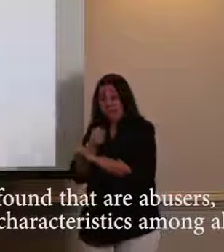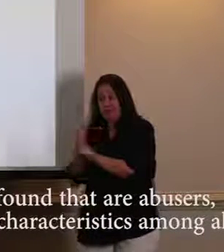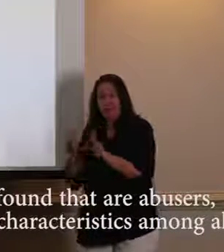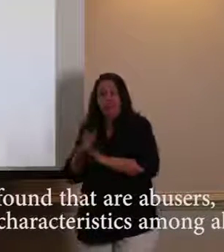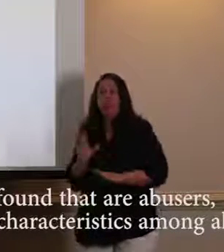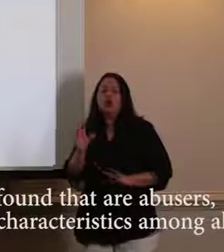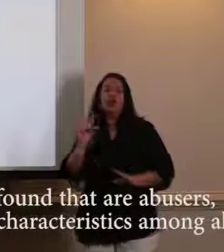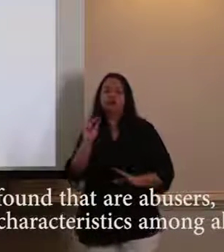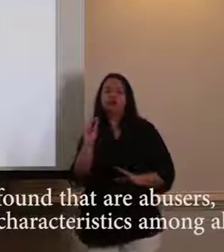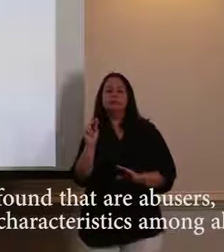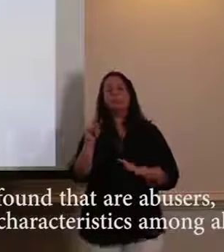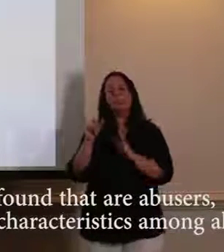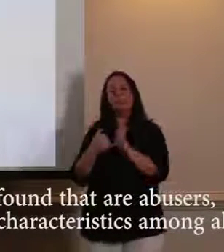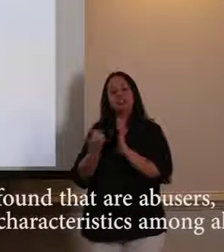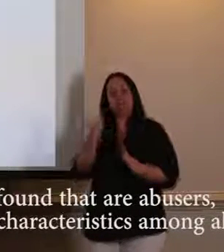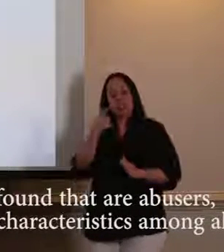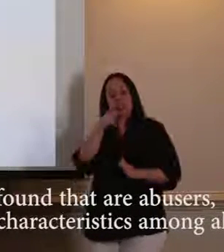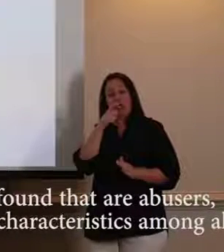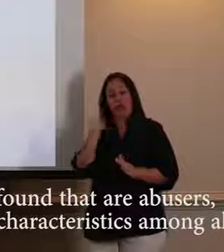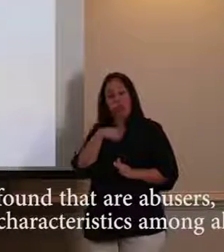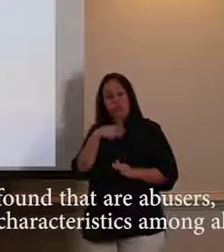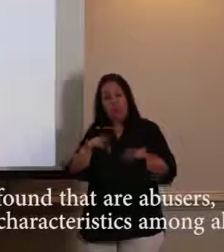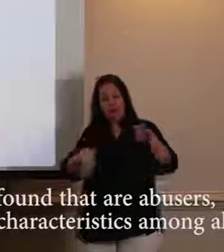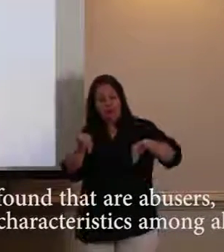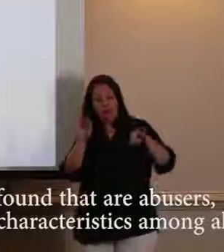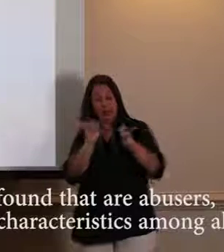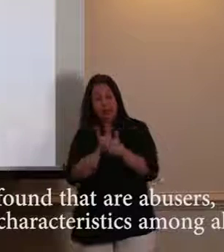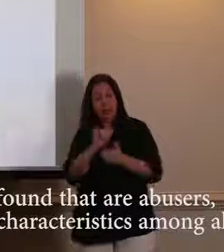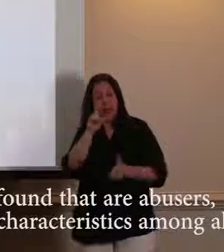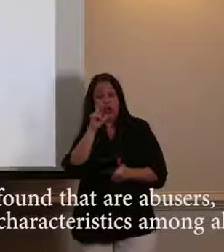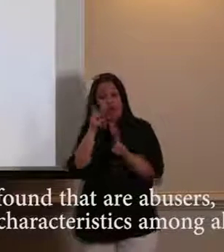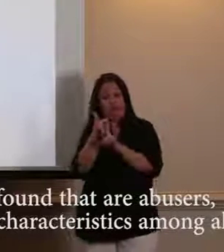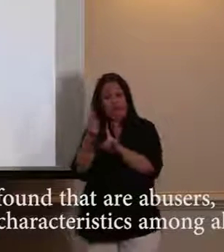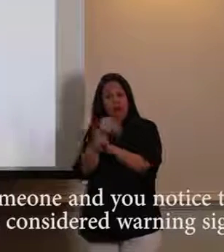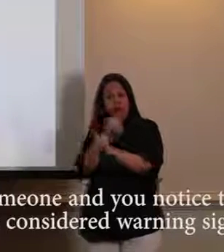those that we have found that are abusers, these are just some common characteristics among all of them.